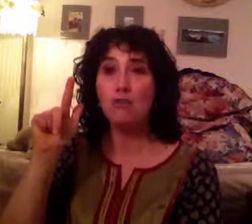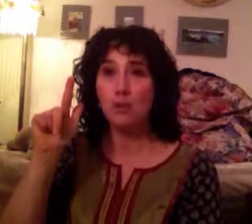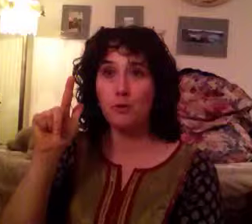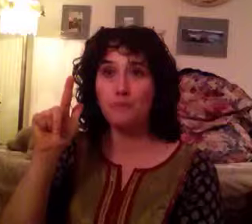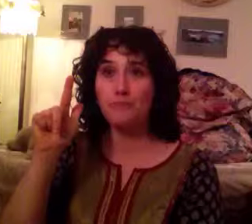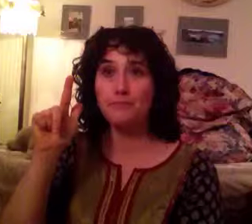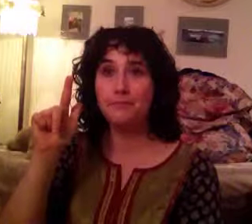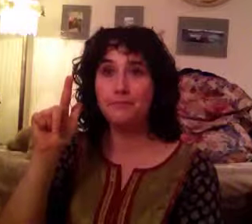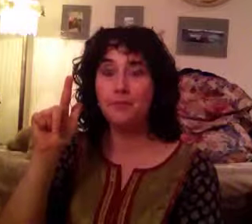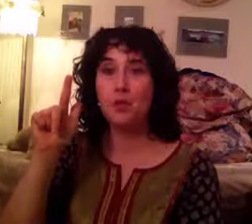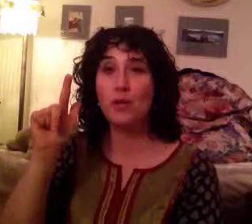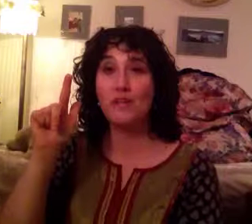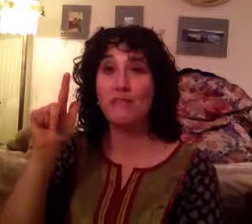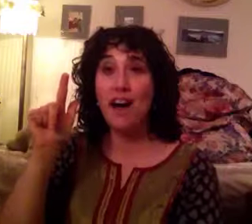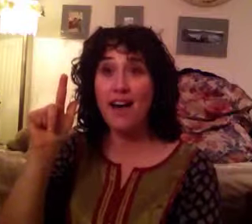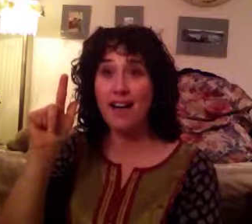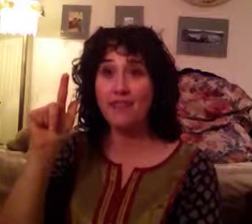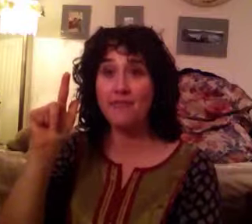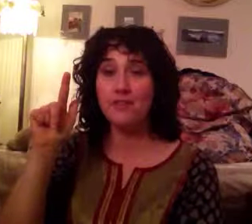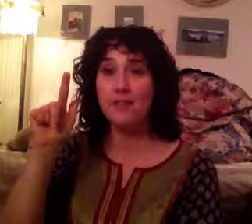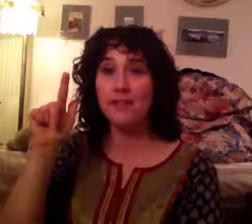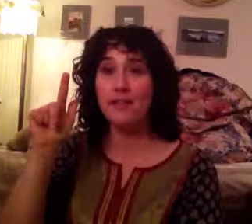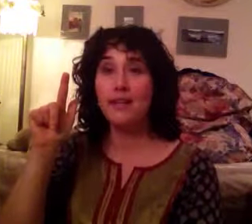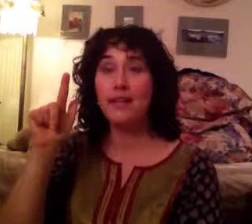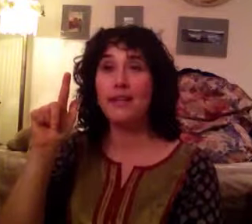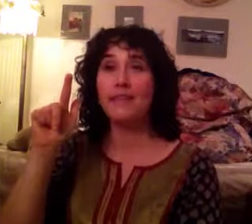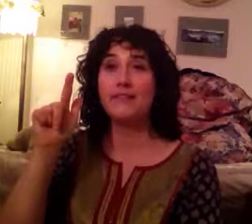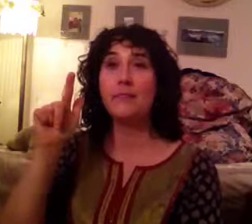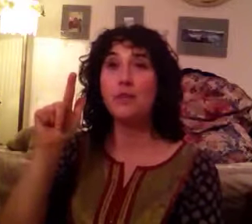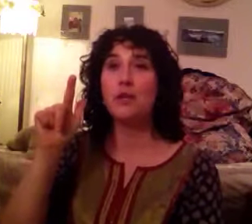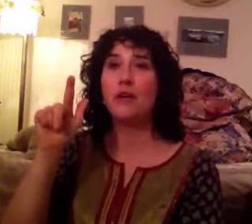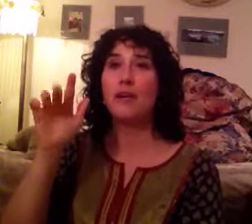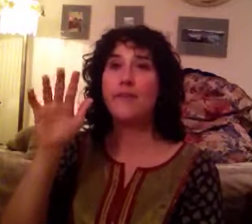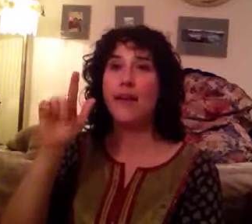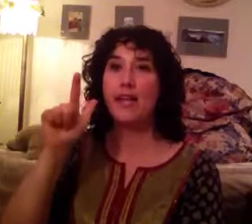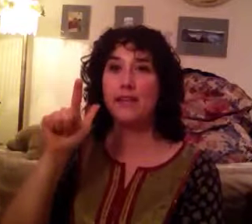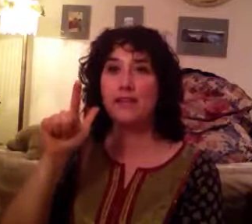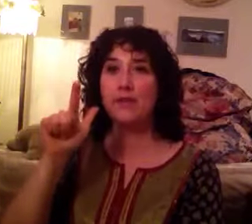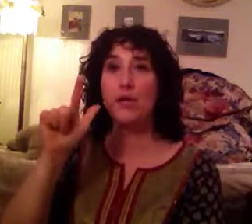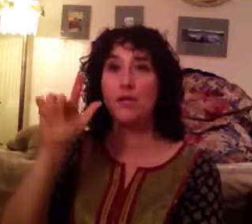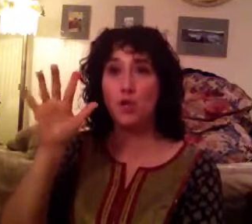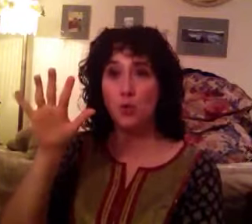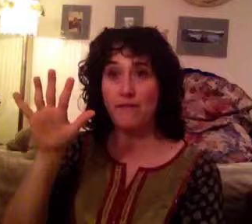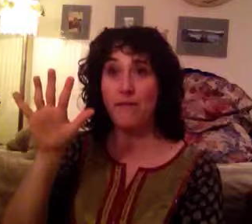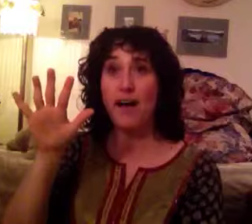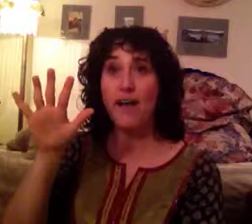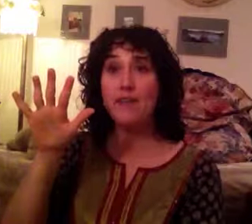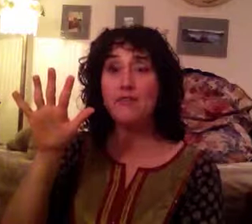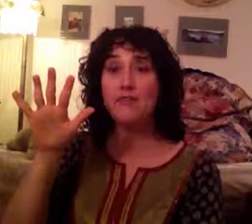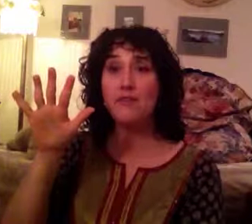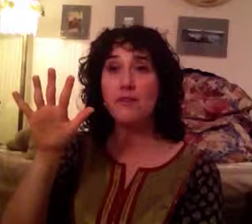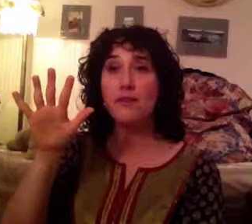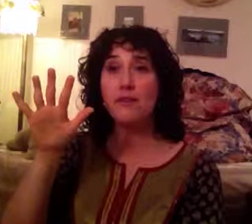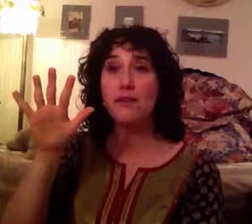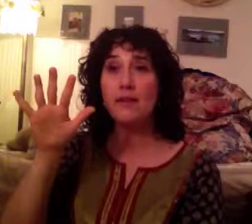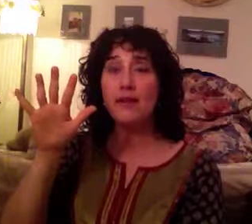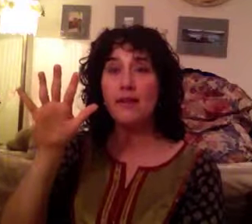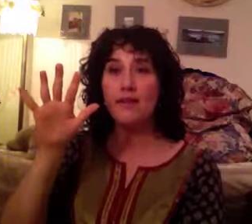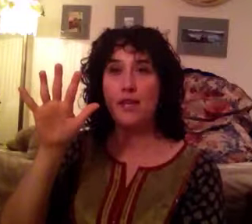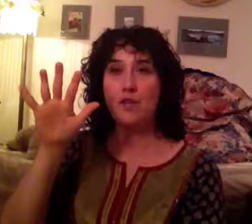Also, 25 is similar in that instead of doing 2 and 5, they just